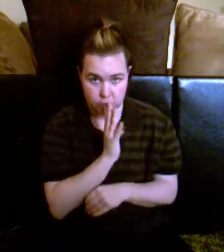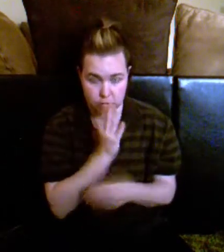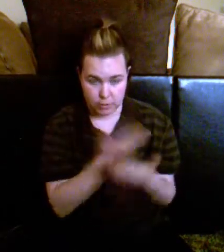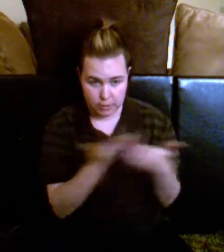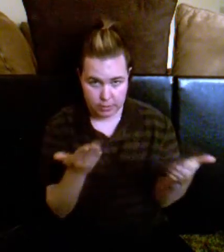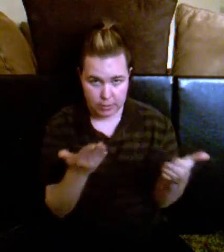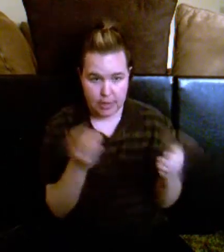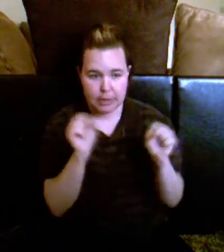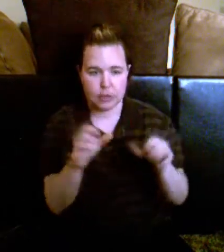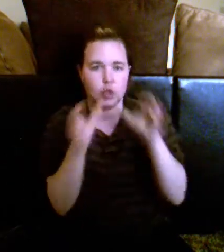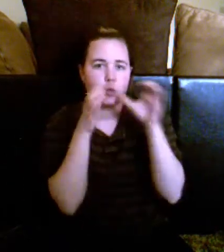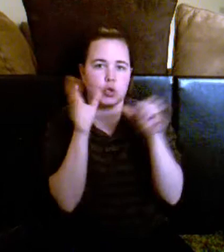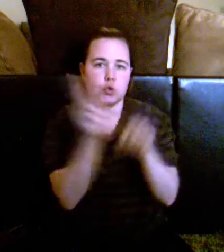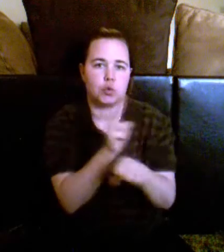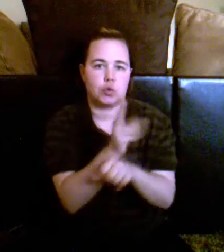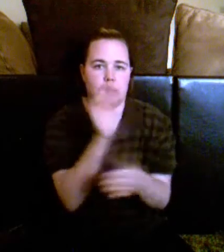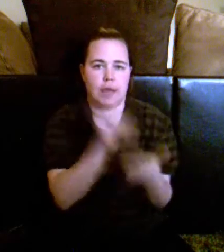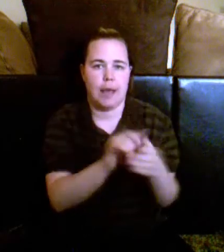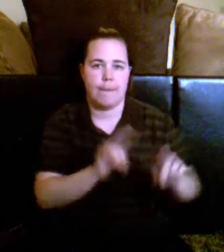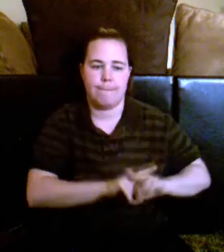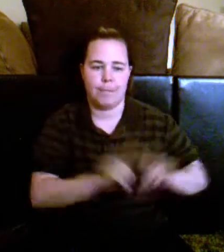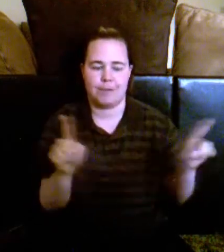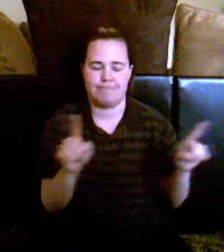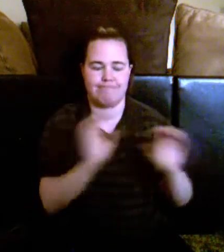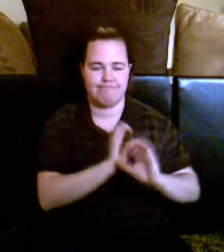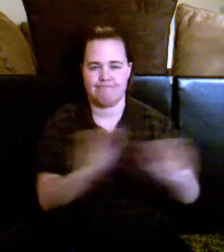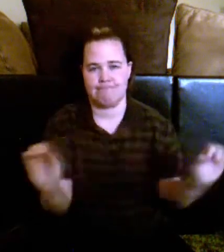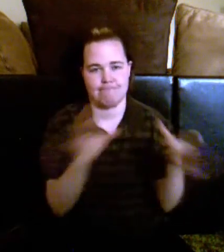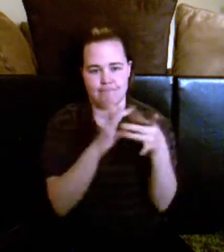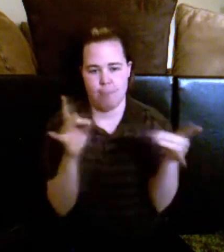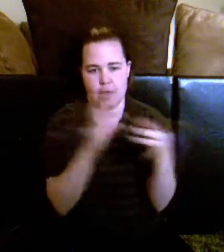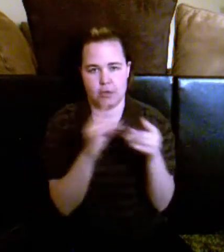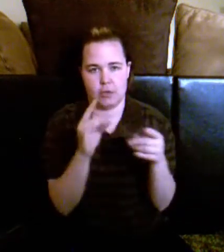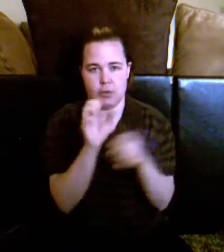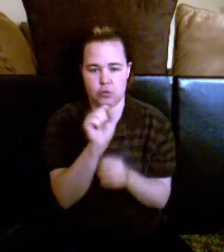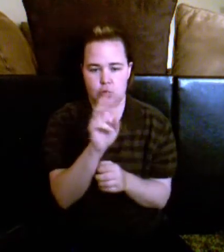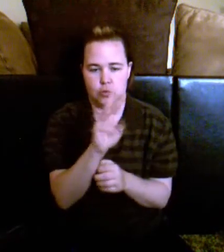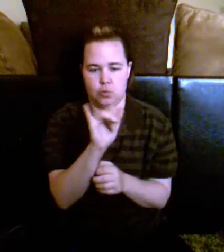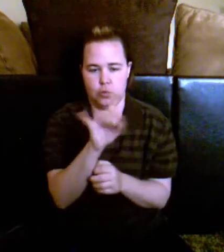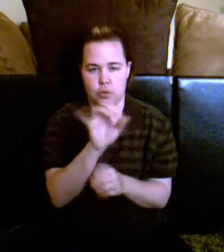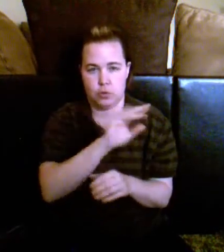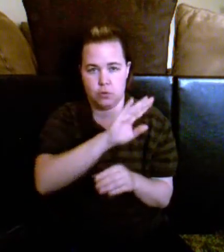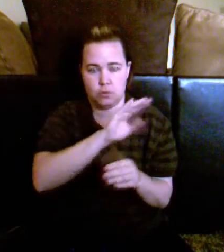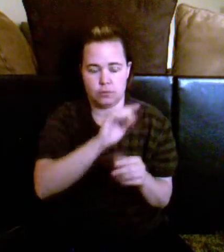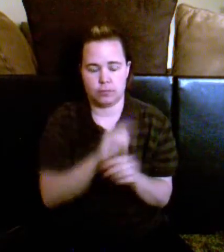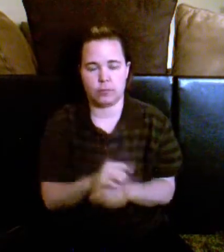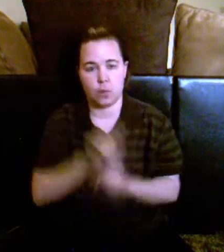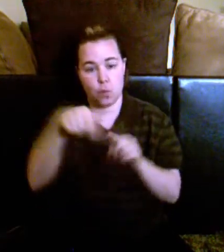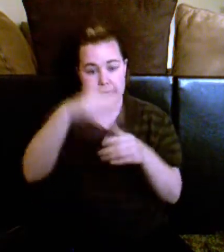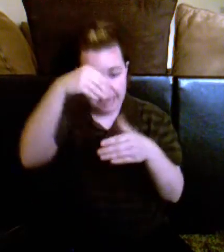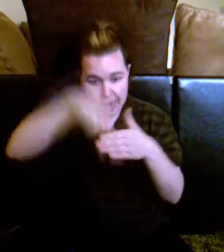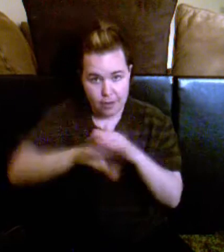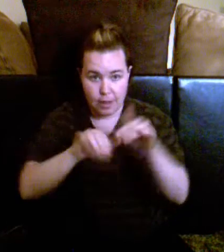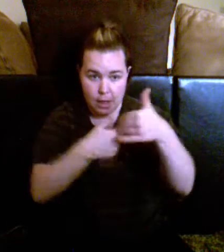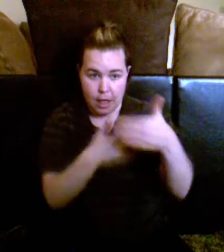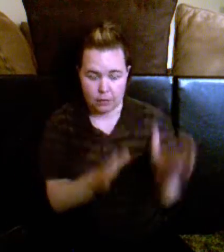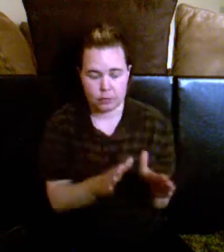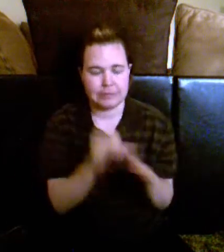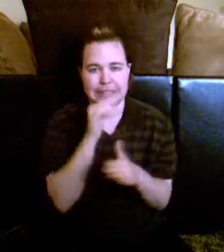communicate using it, but no mention of the switch. So once he came into the classroom, we did not have the proper switch for him to